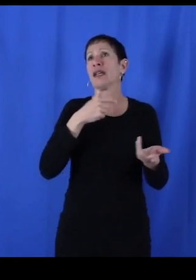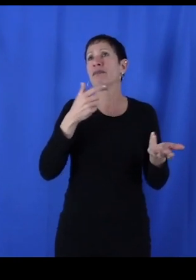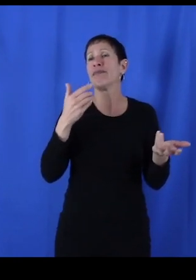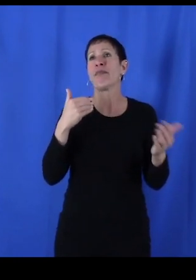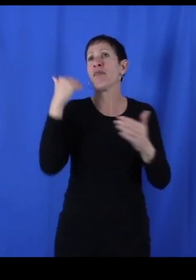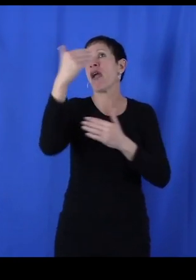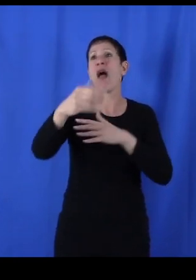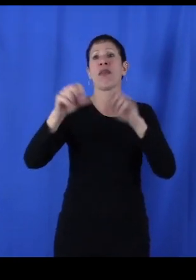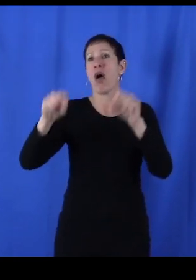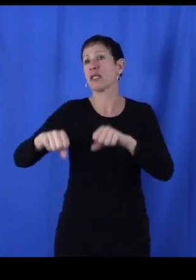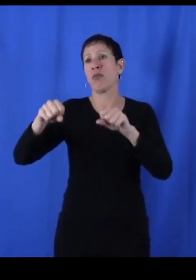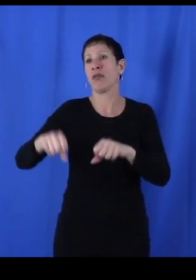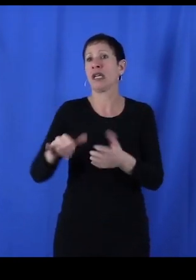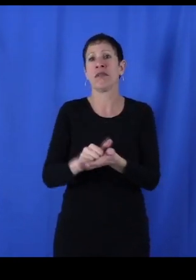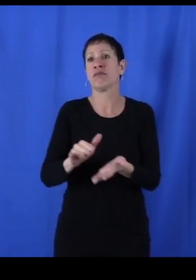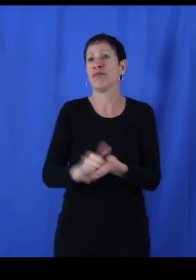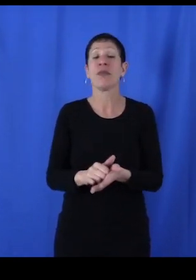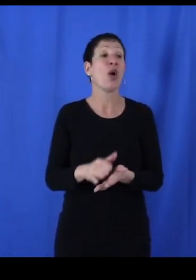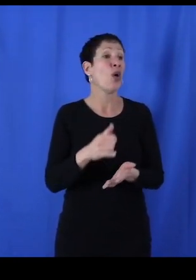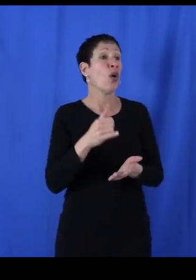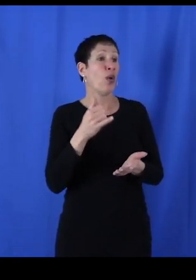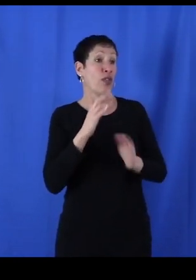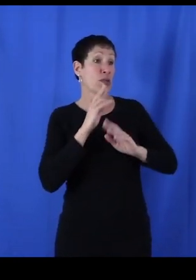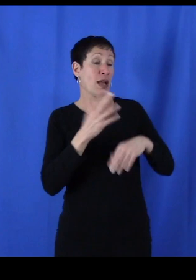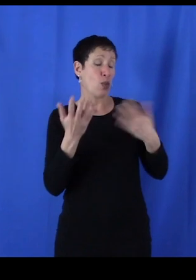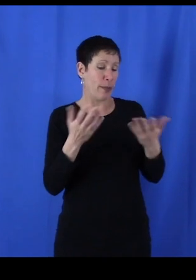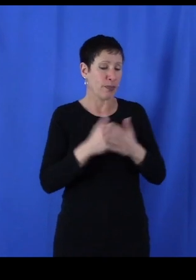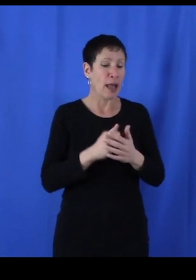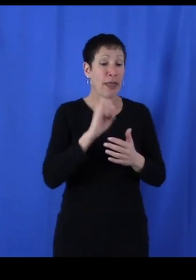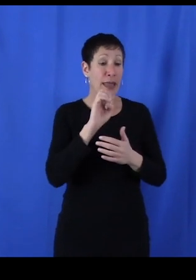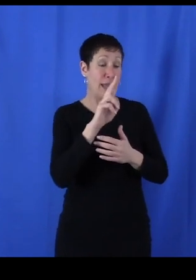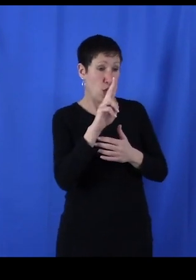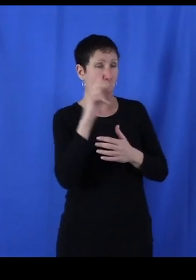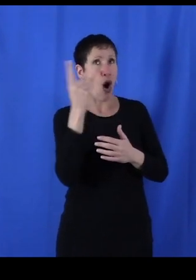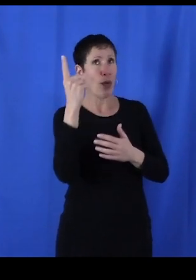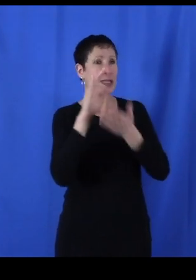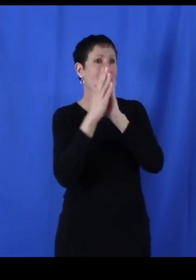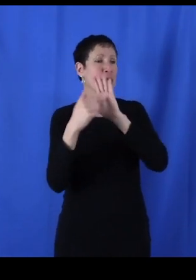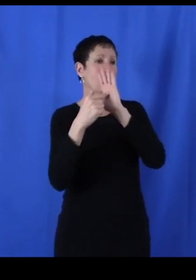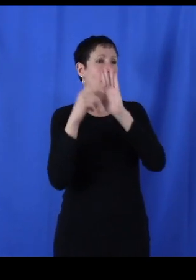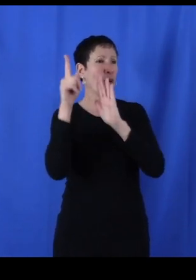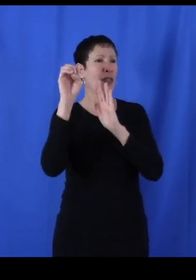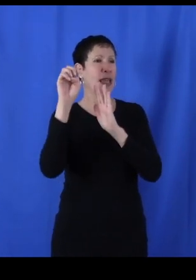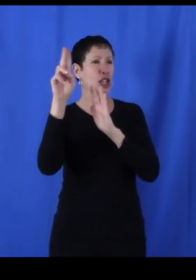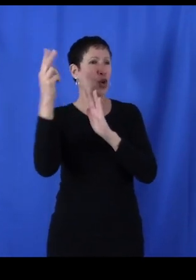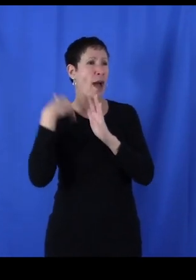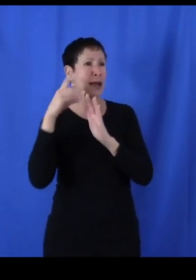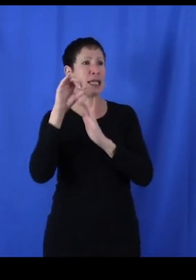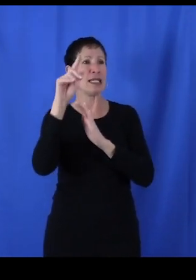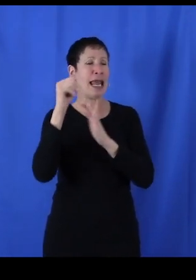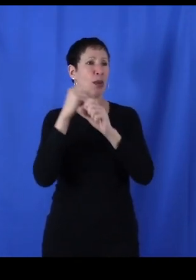of that? Well, the EU is always brought up as the example, right? So they now have a Data Protection Act